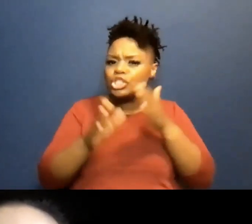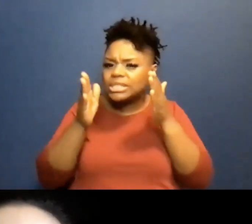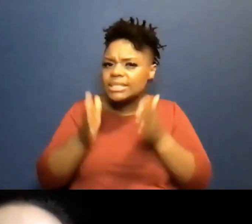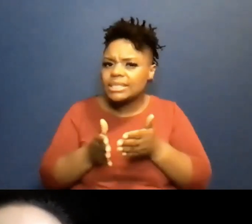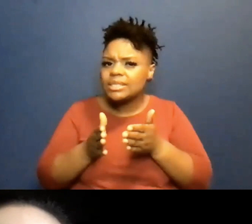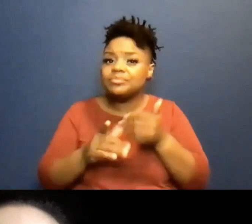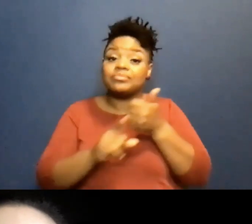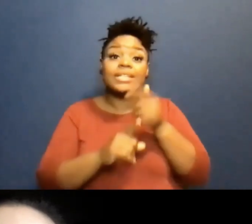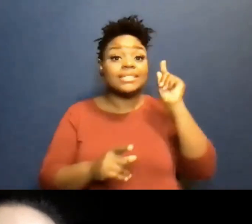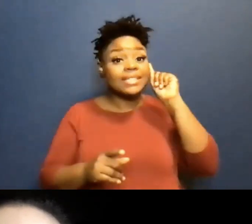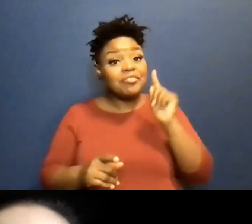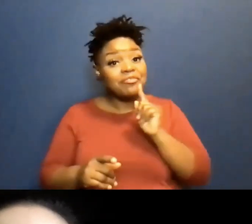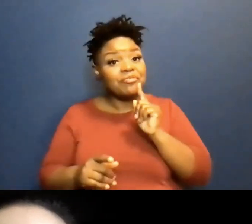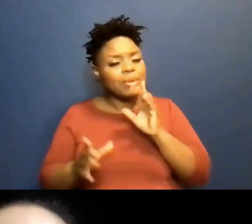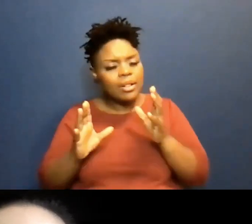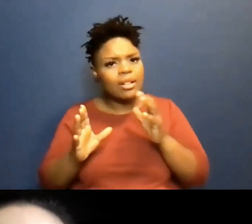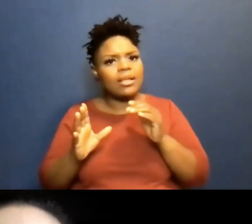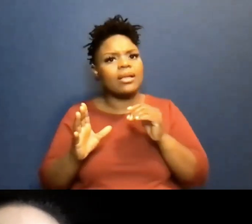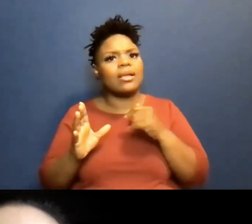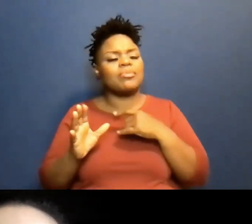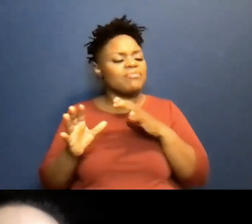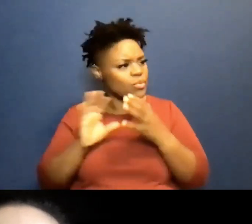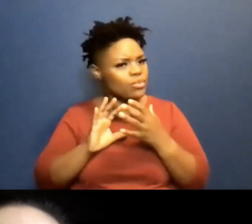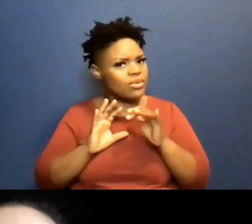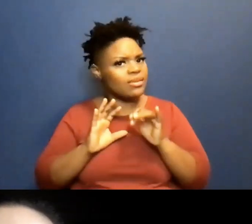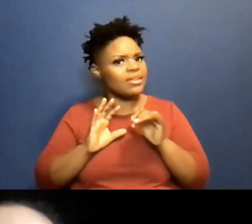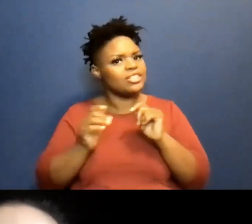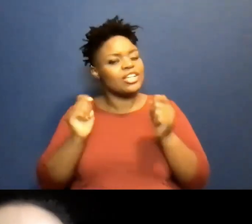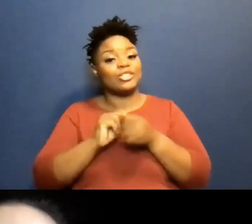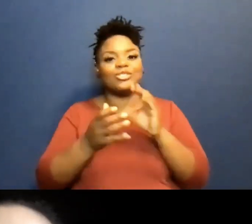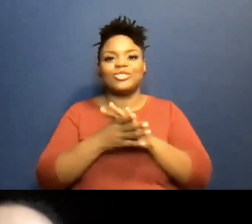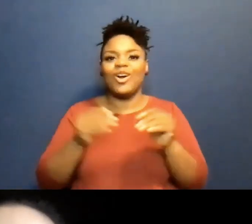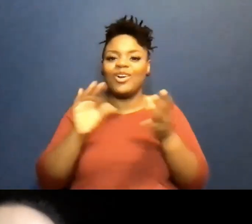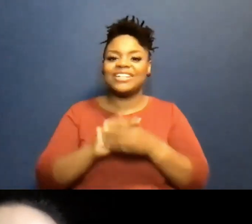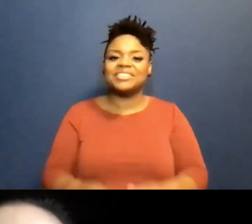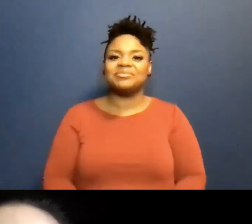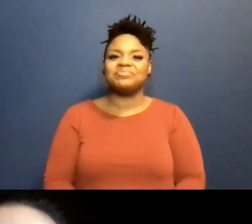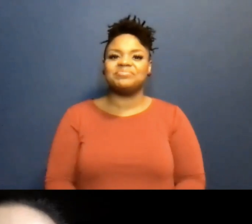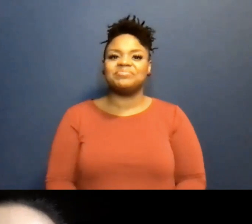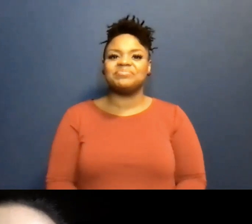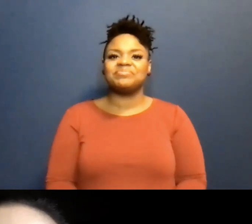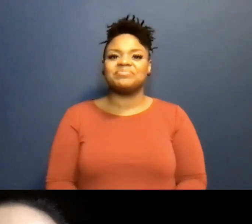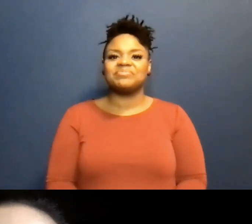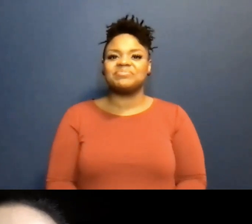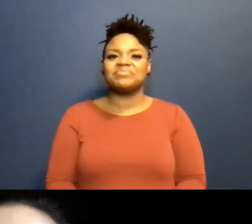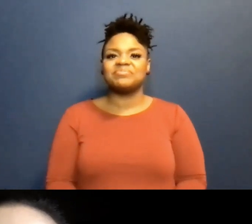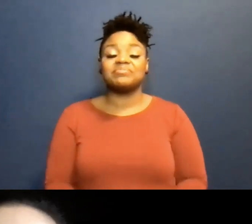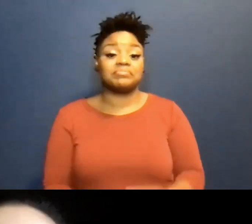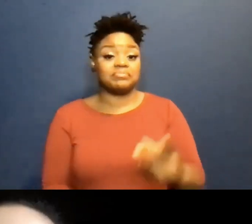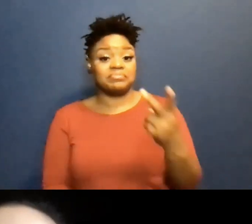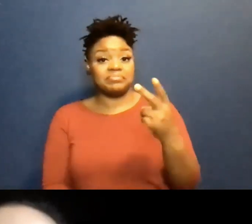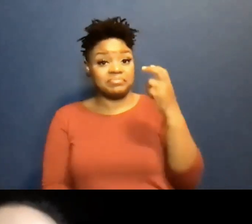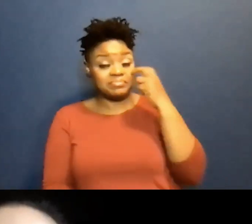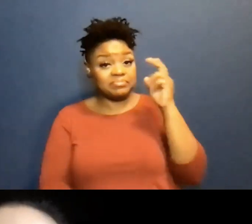on the comedy because the two blind people were just leaving with the musician, and then they